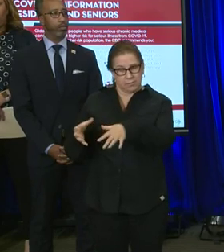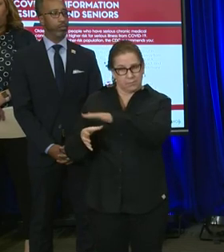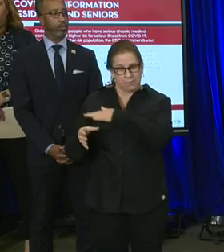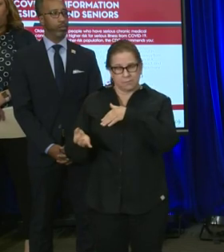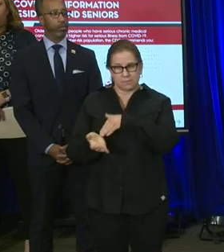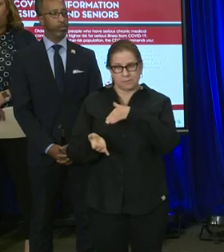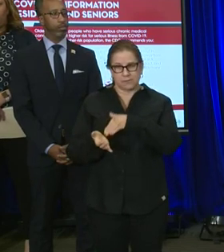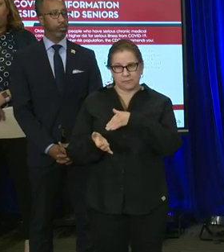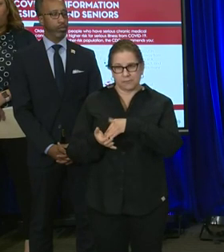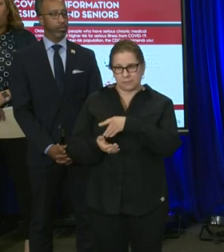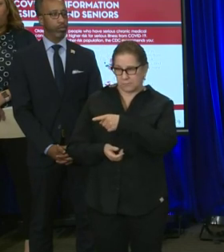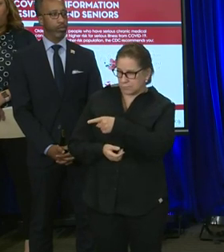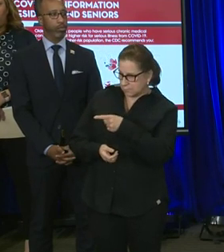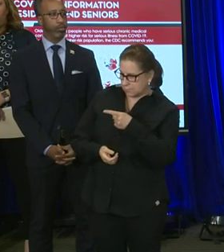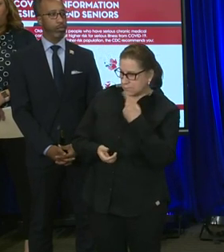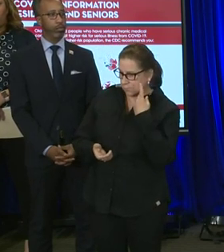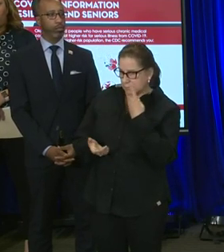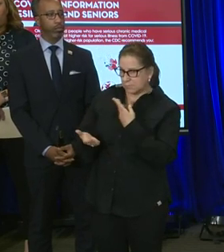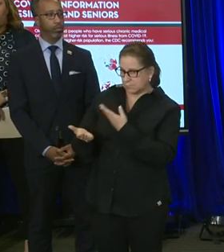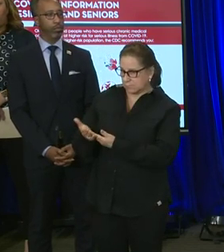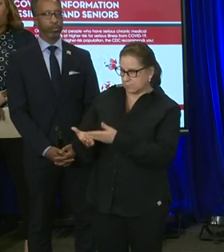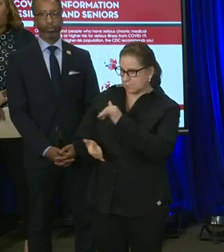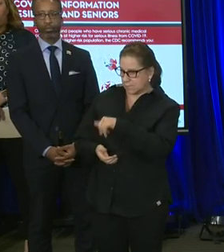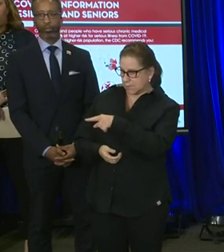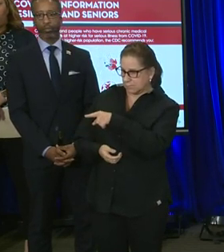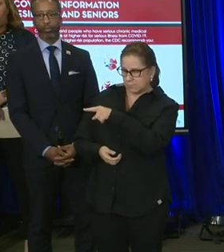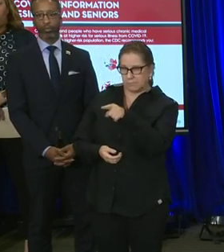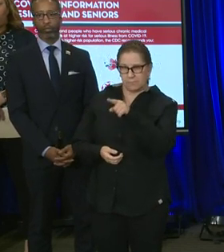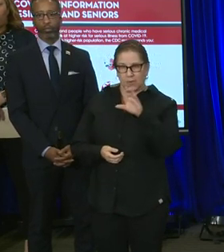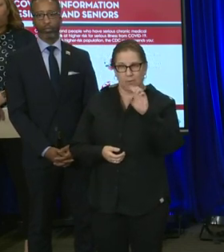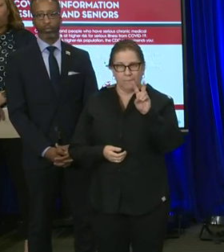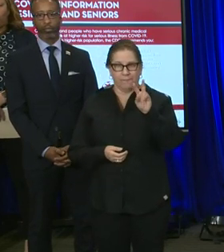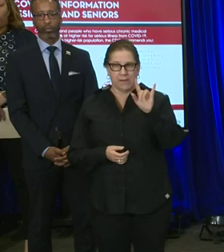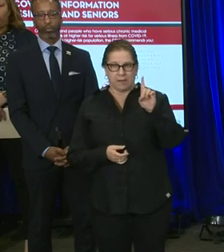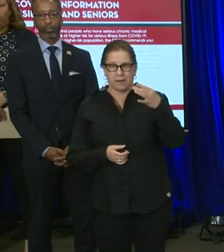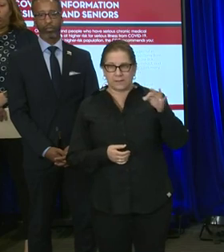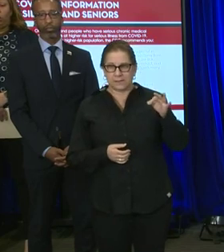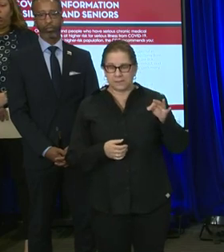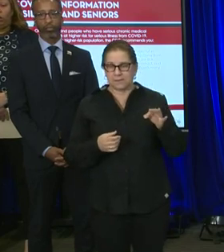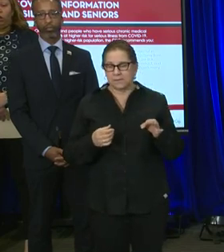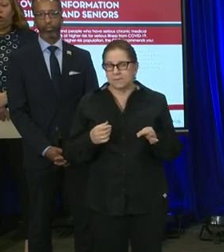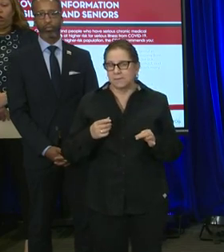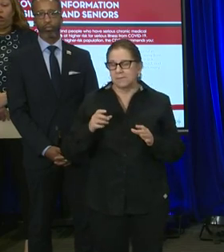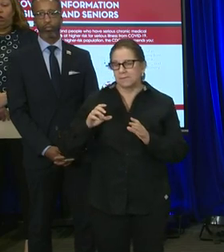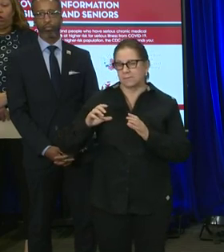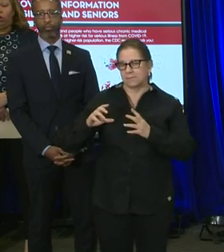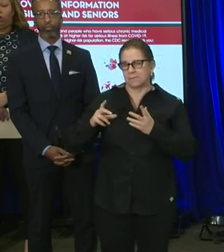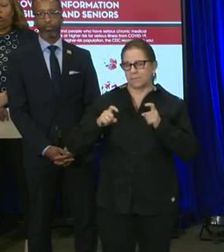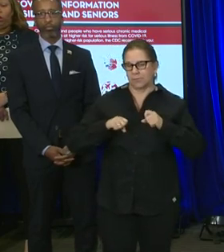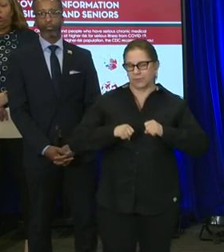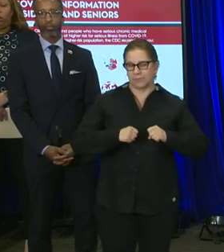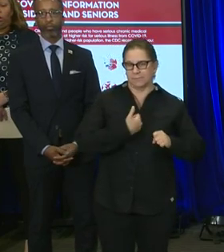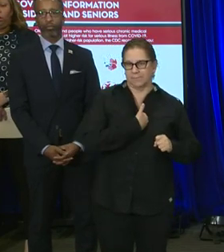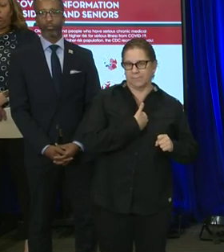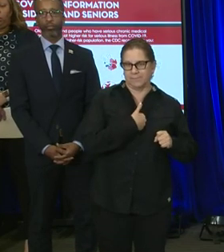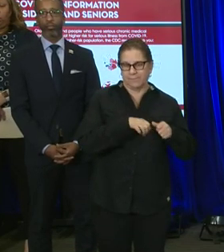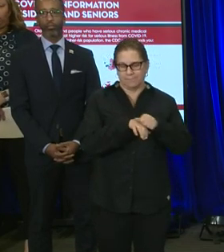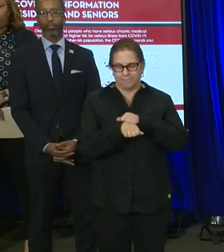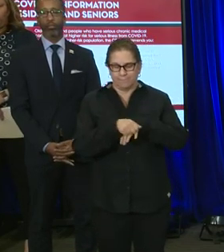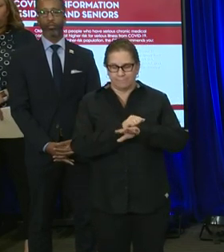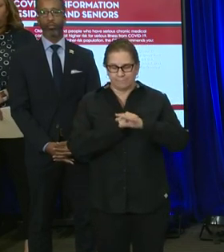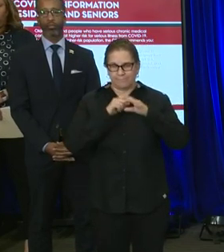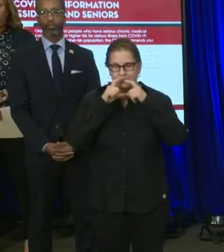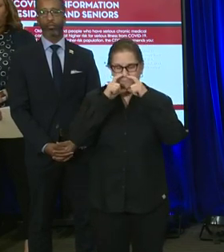The district understands the importance of acquiring this personal protective equipment and supplies and distributing it